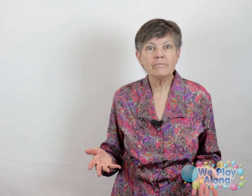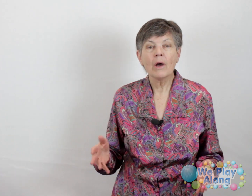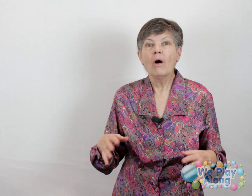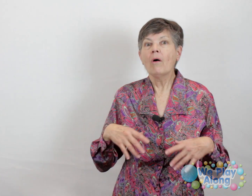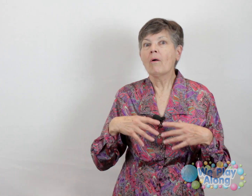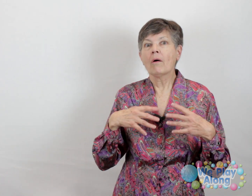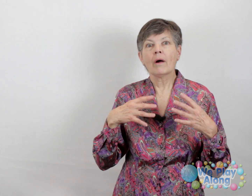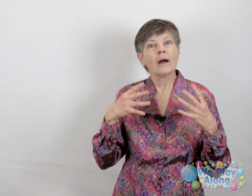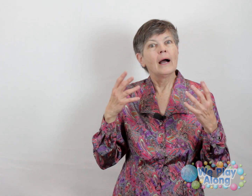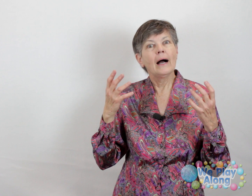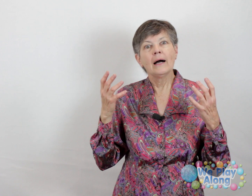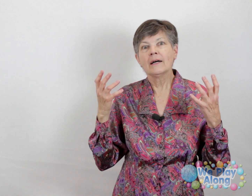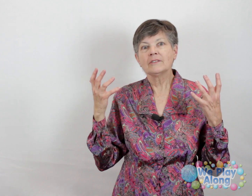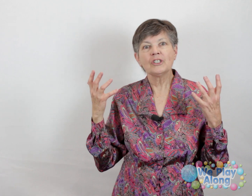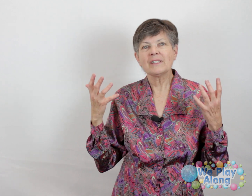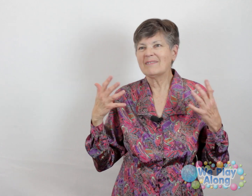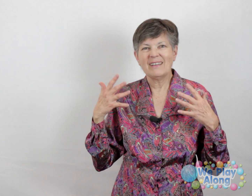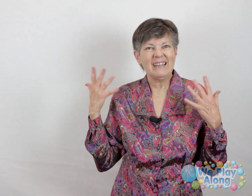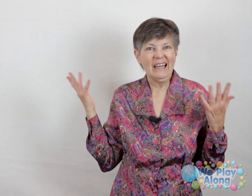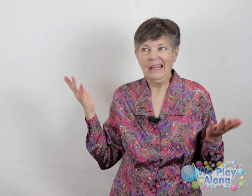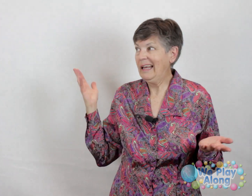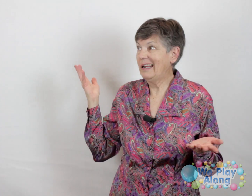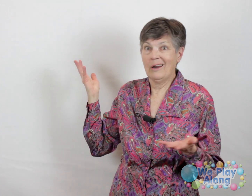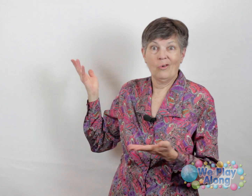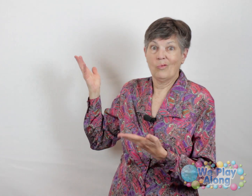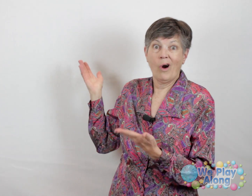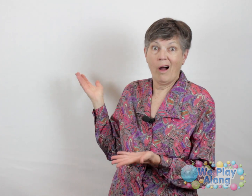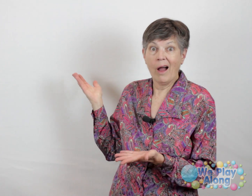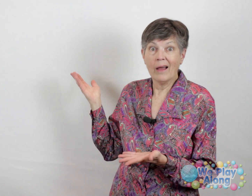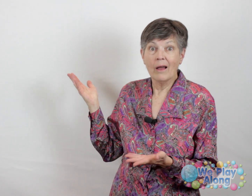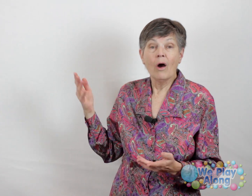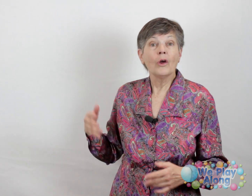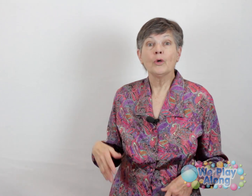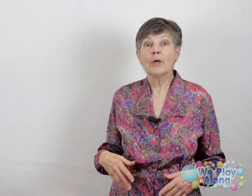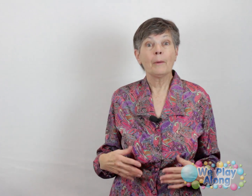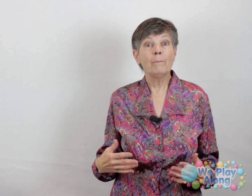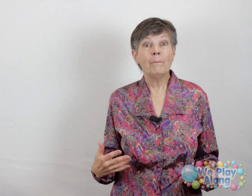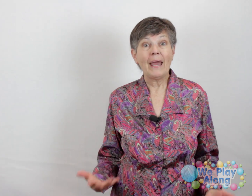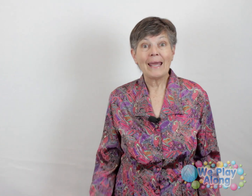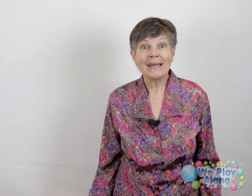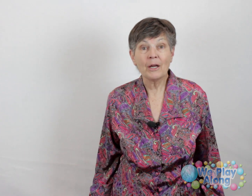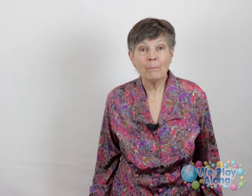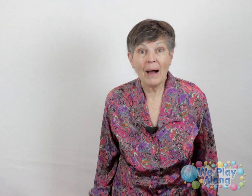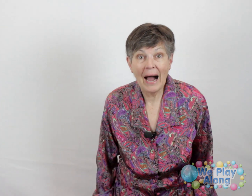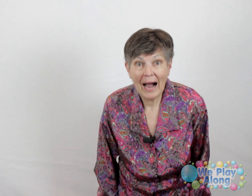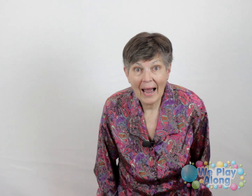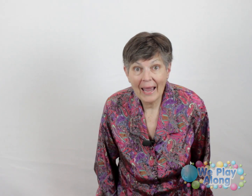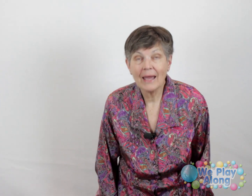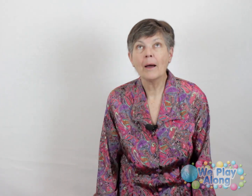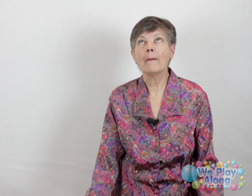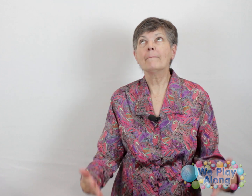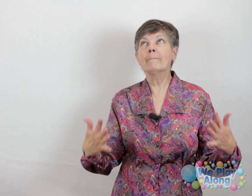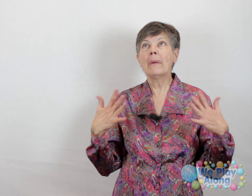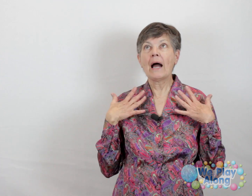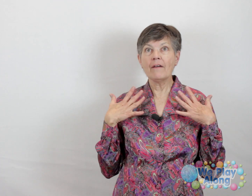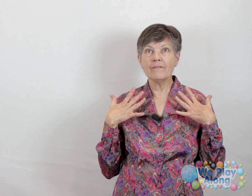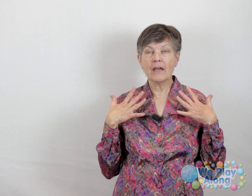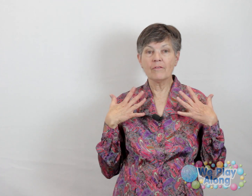cream, or just eat it raw. You could bake it in a pie, my